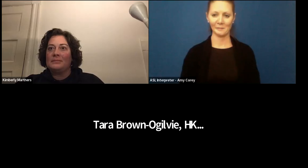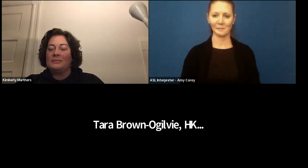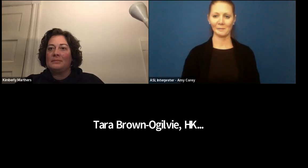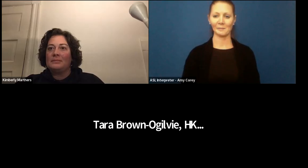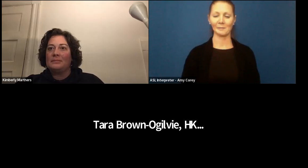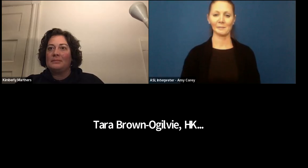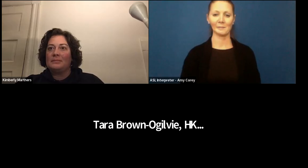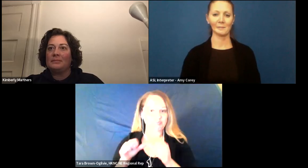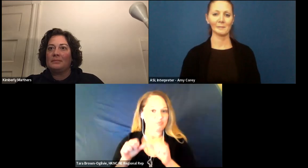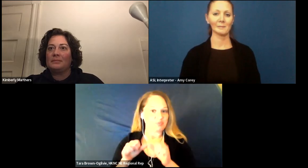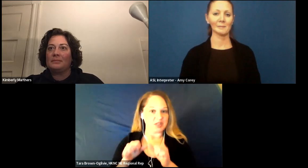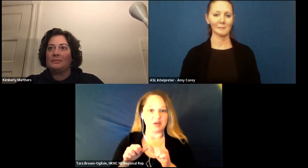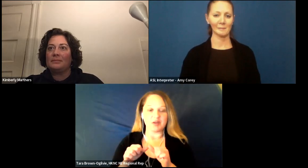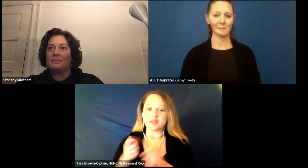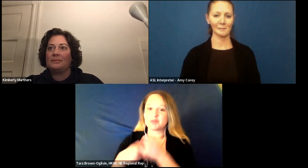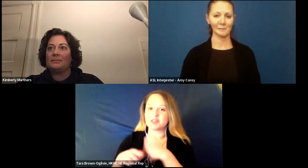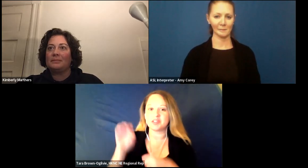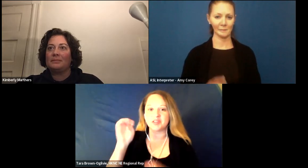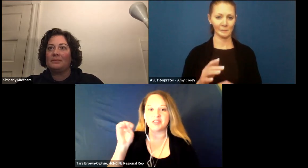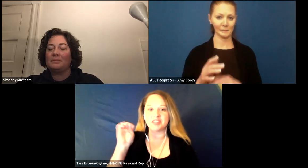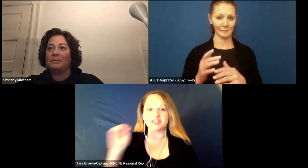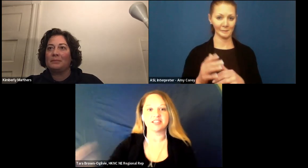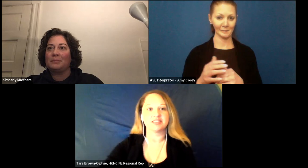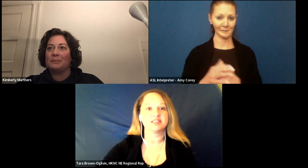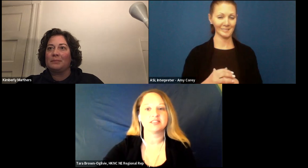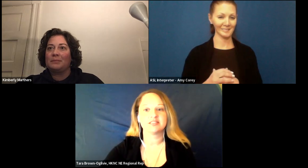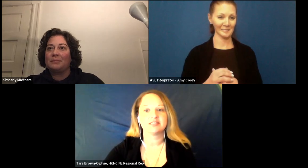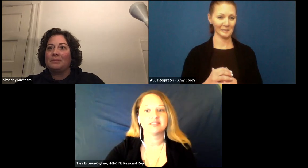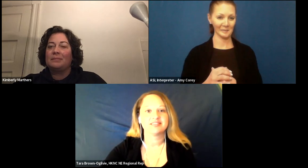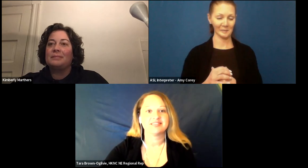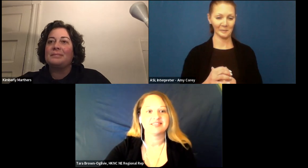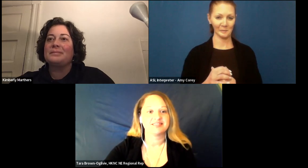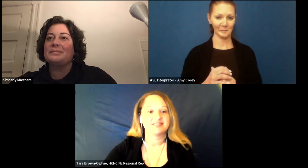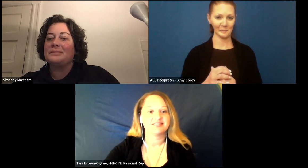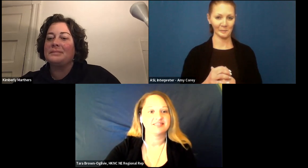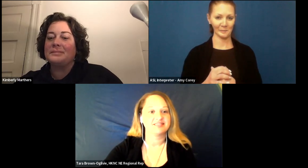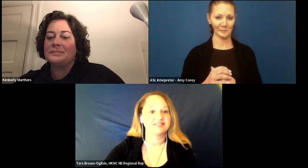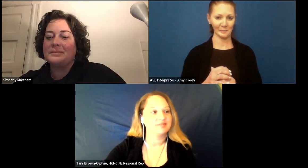Or should I stay on or switch to Ernest?